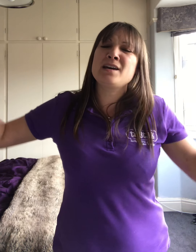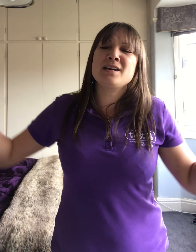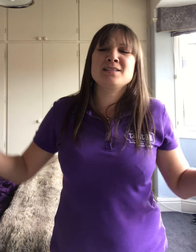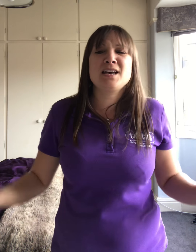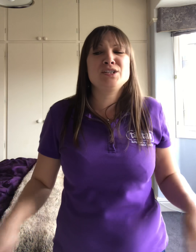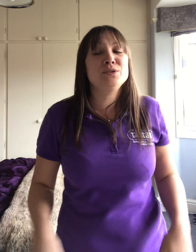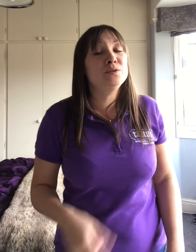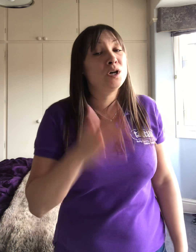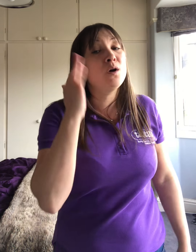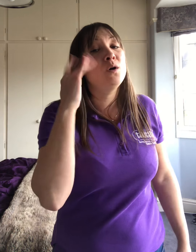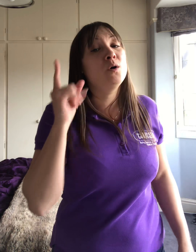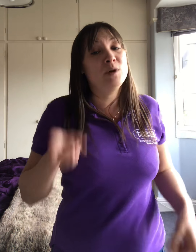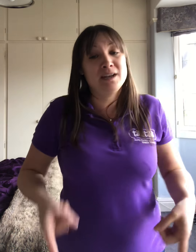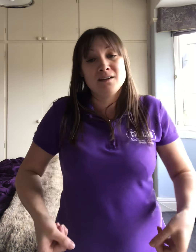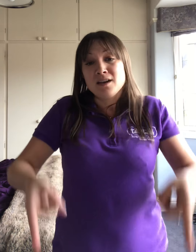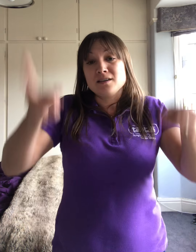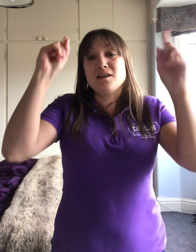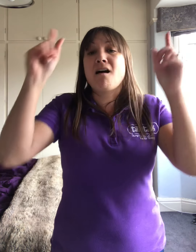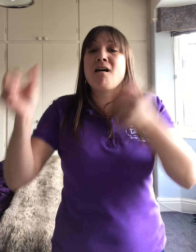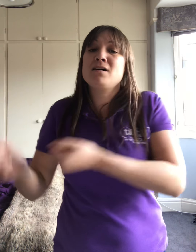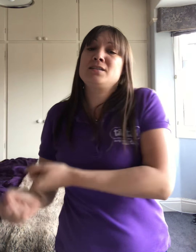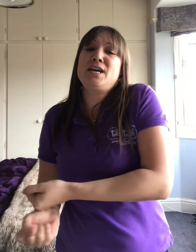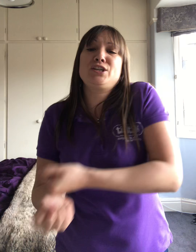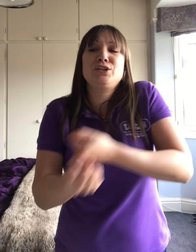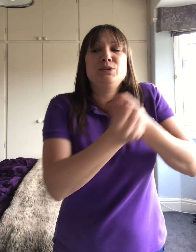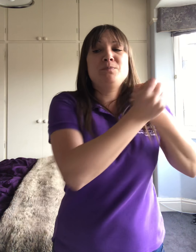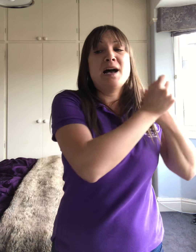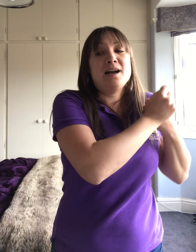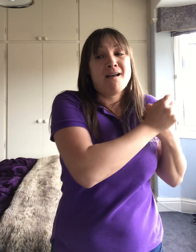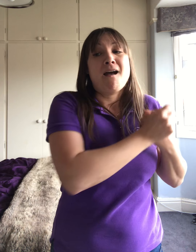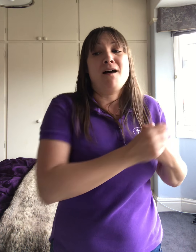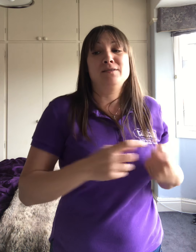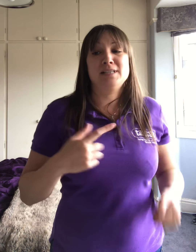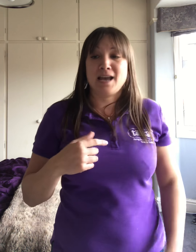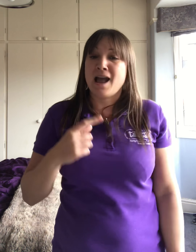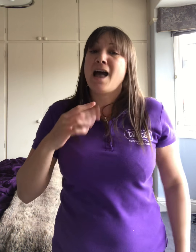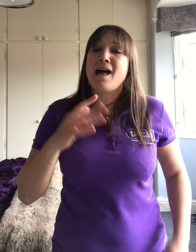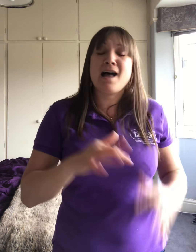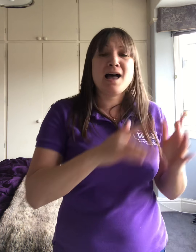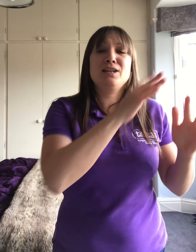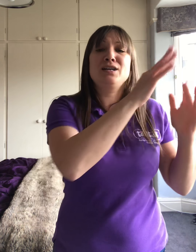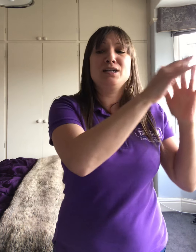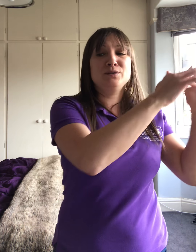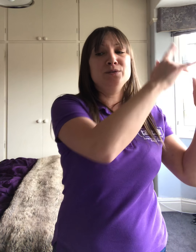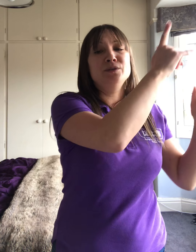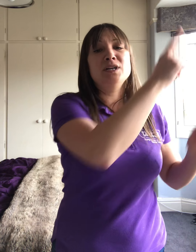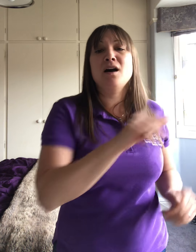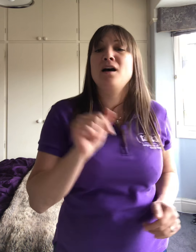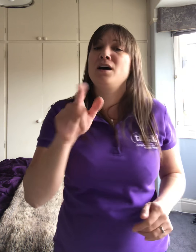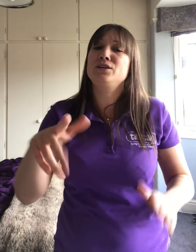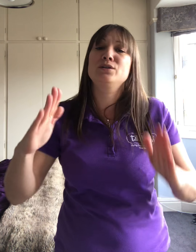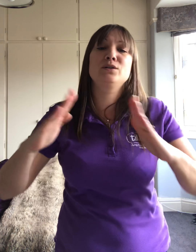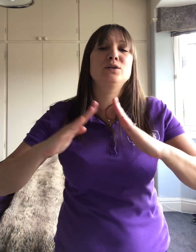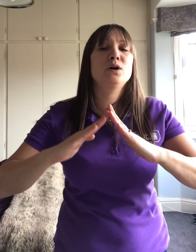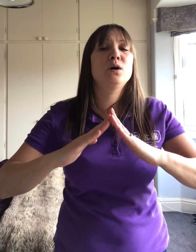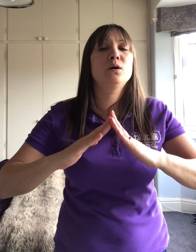wings as you go. When God takes you back, I'll say hallelujah, you're